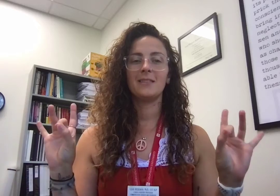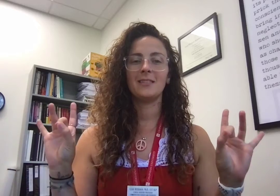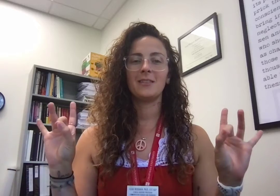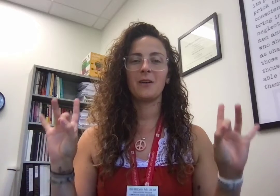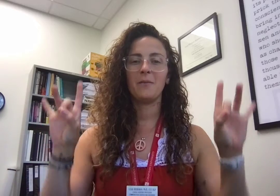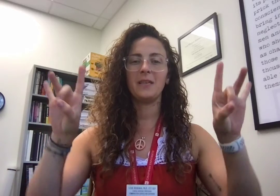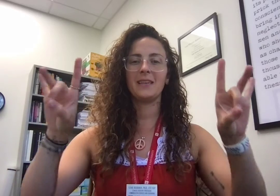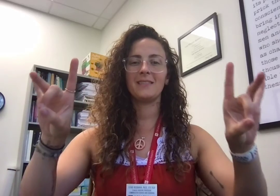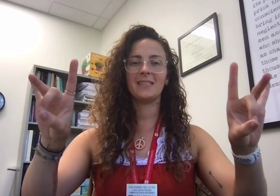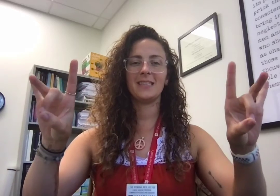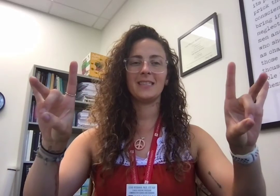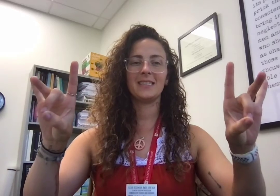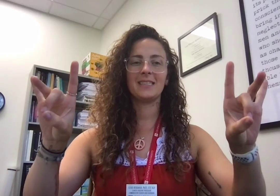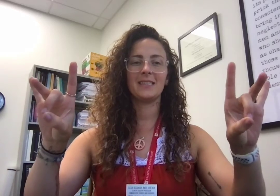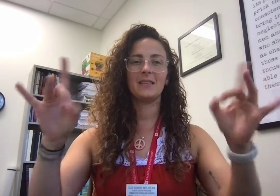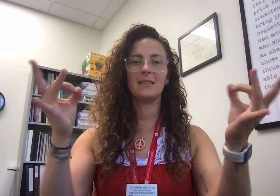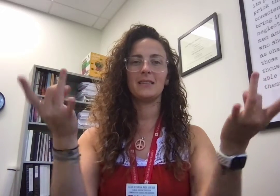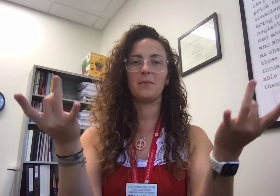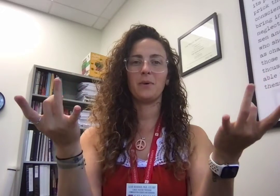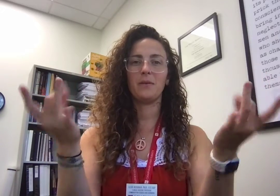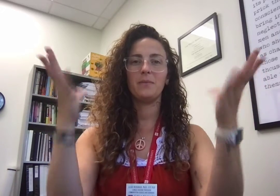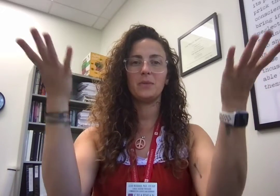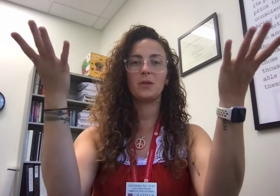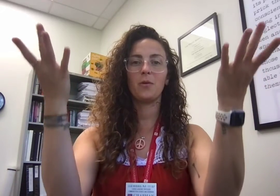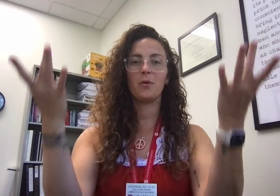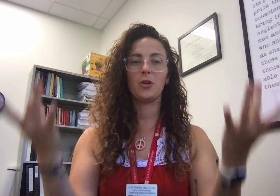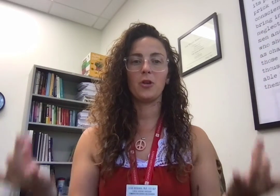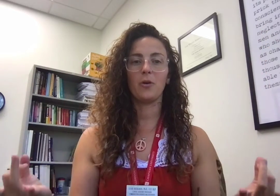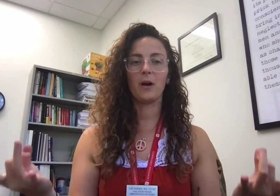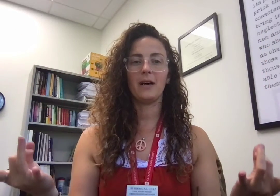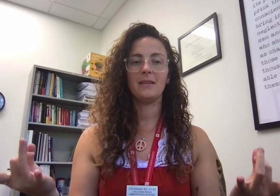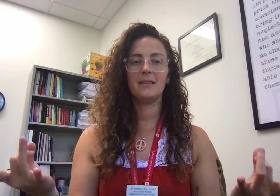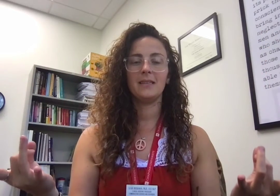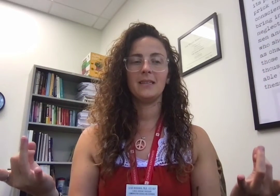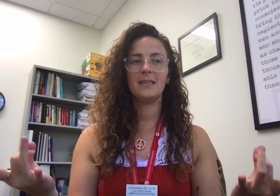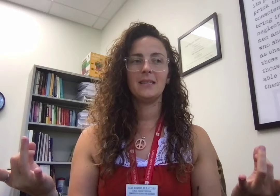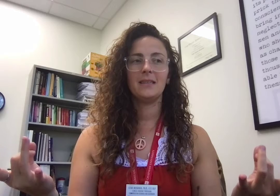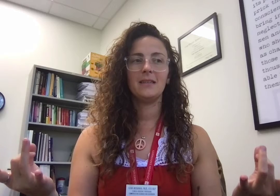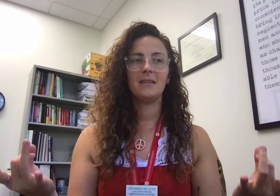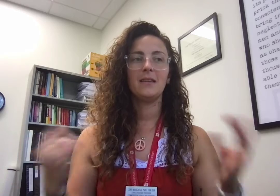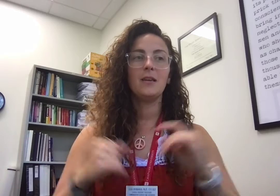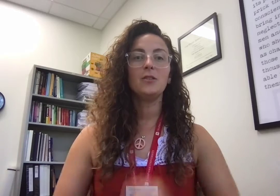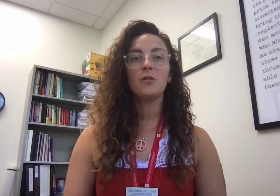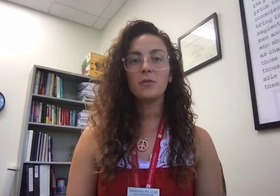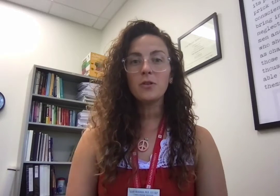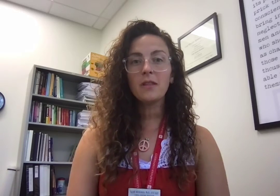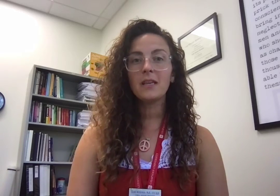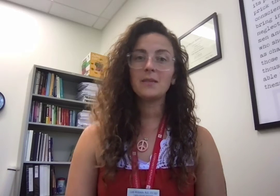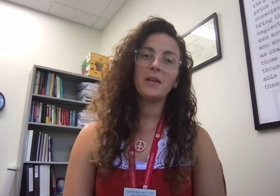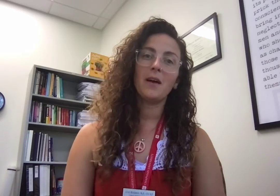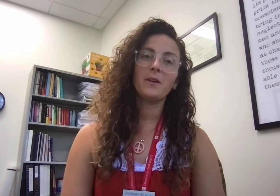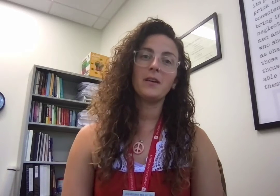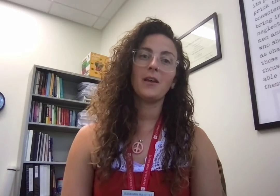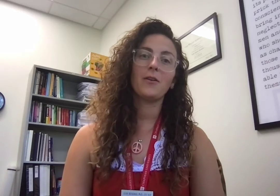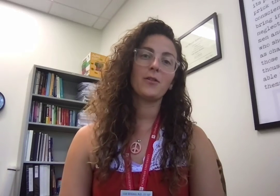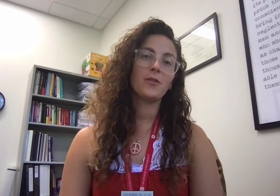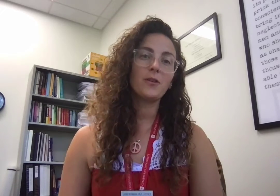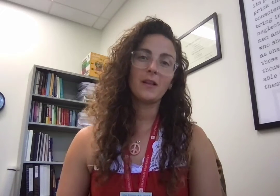So coming down to this symbol, so yoga. So those are the things that we covered in our third